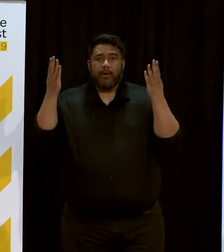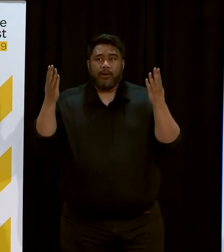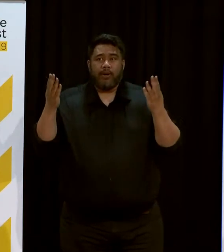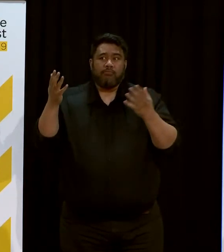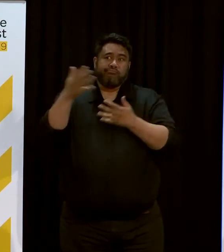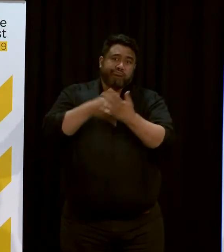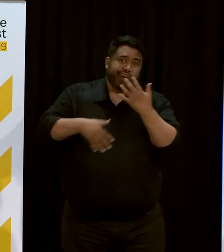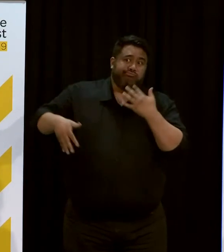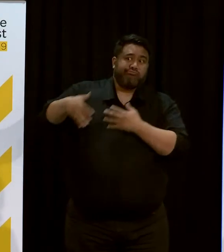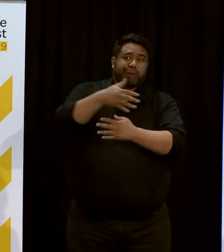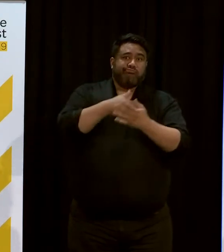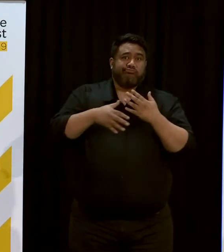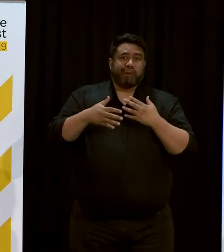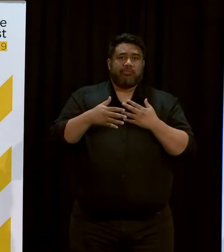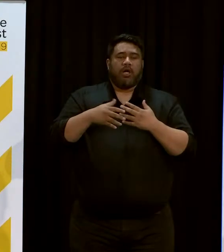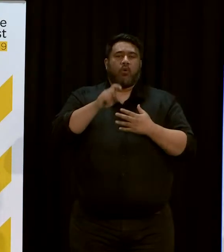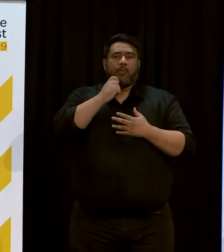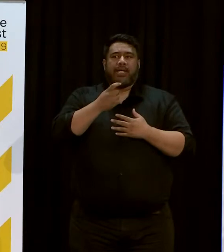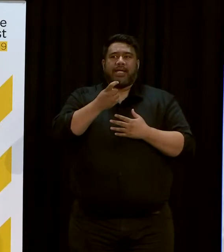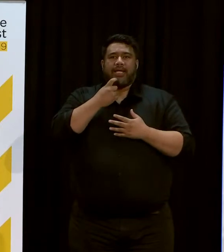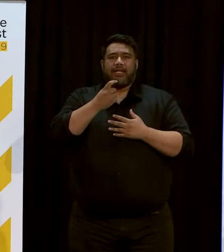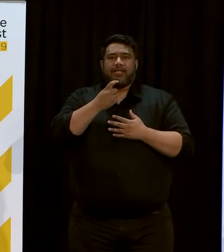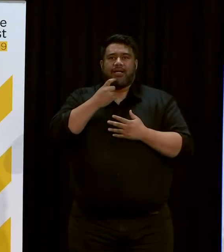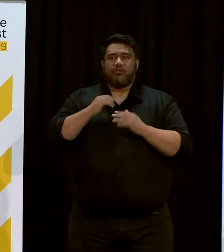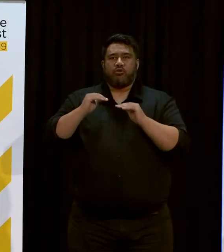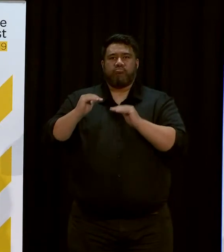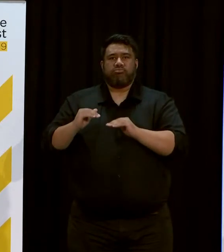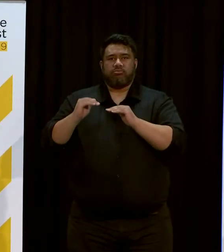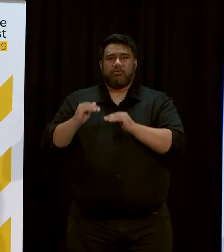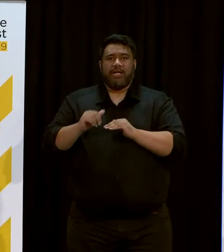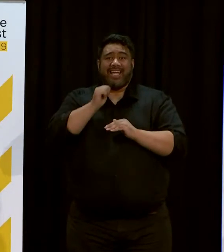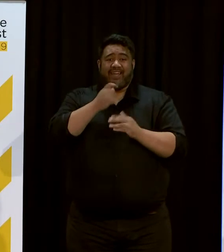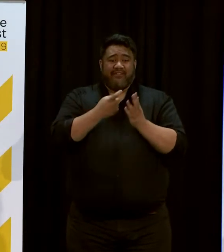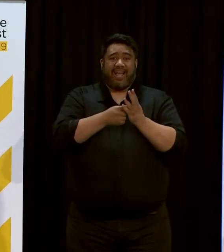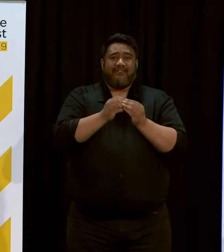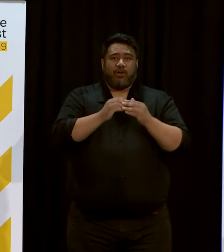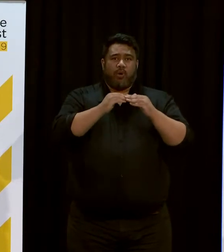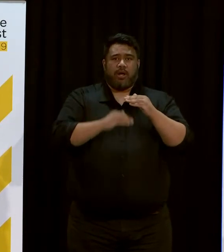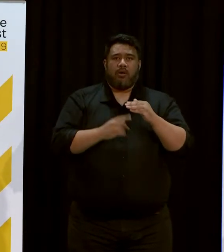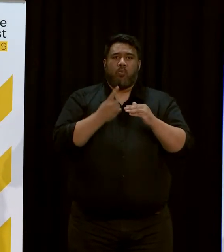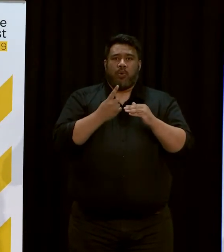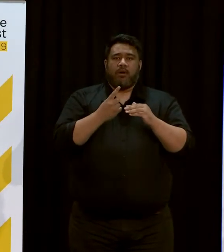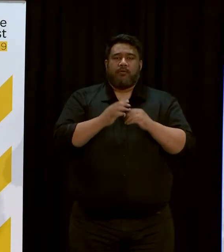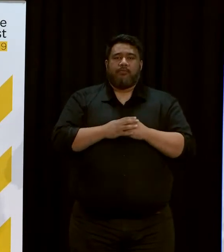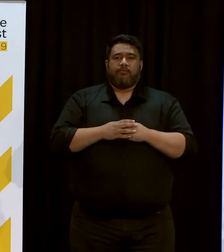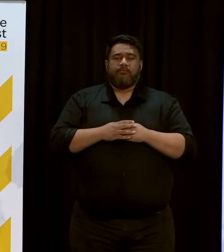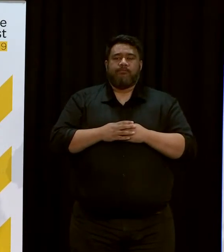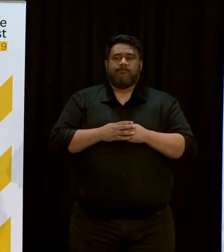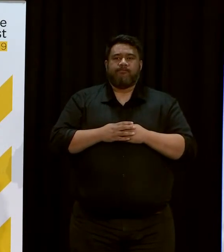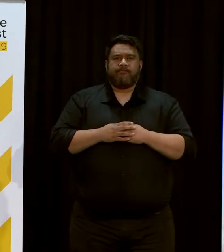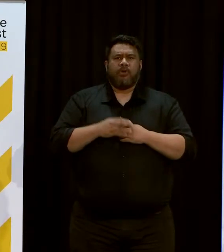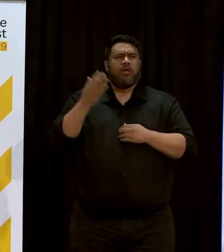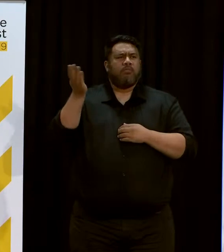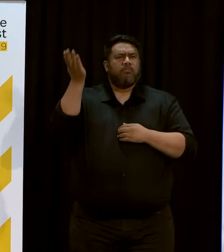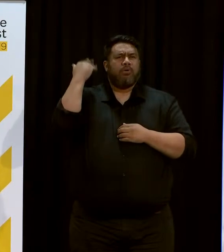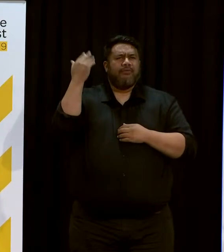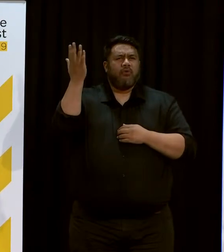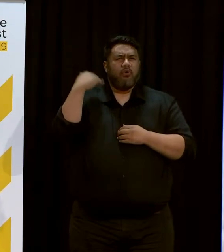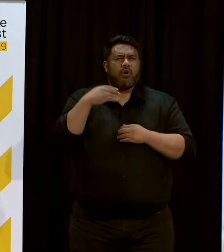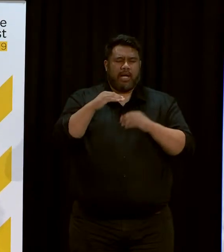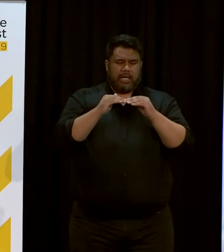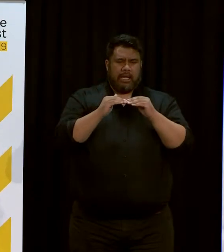us to maintain low levels of cases. So that's the goal. The R value has trended, I think previously we were looking between